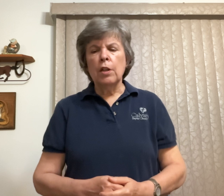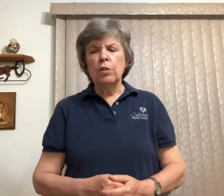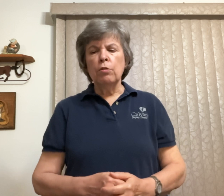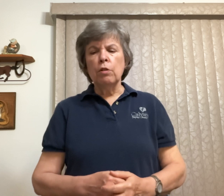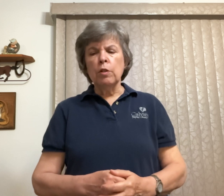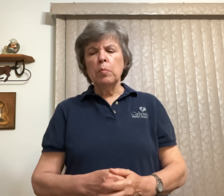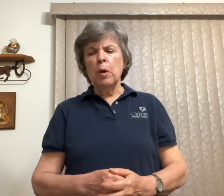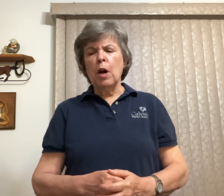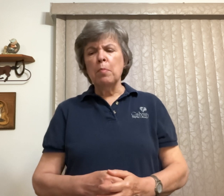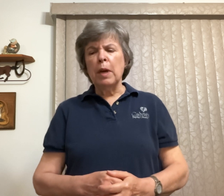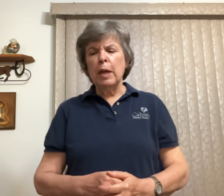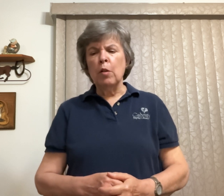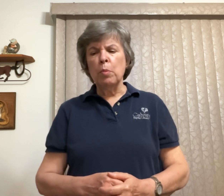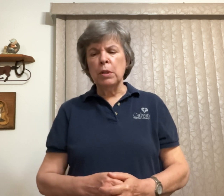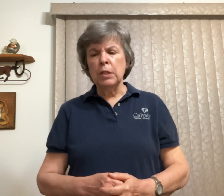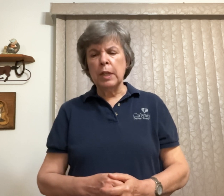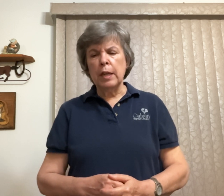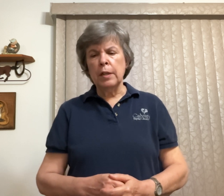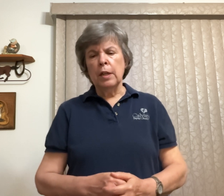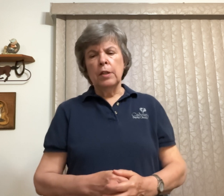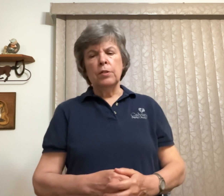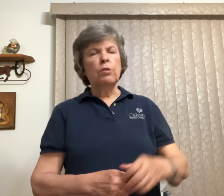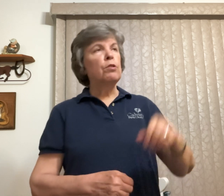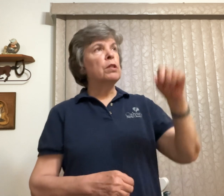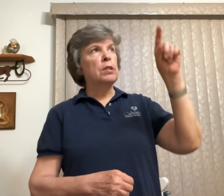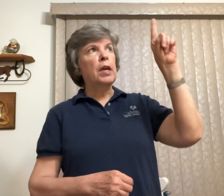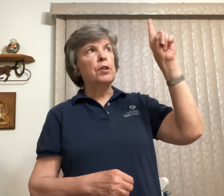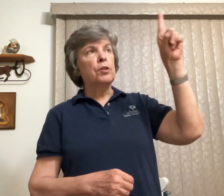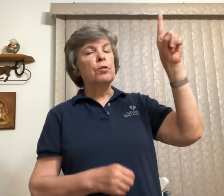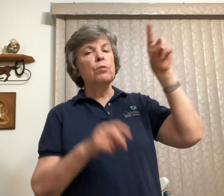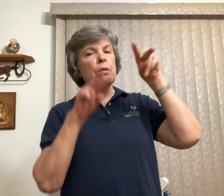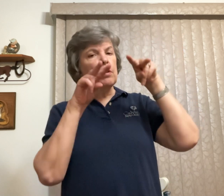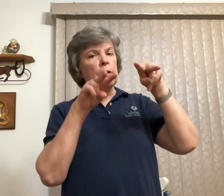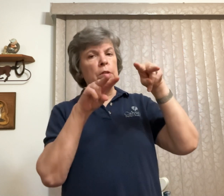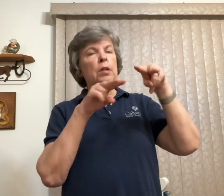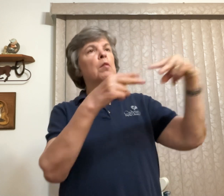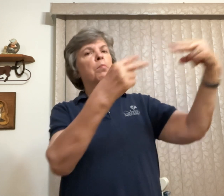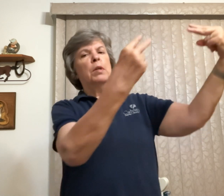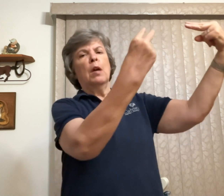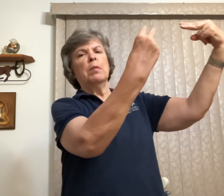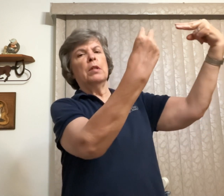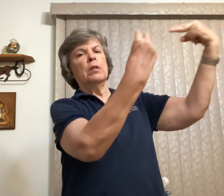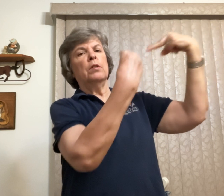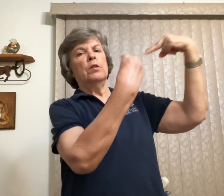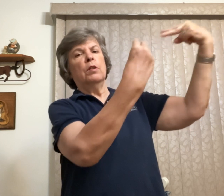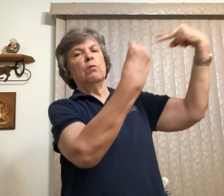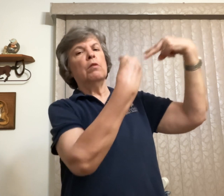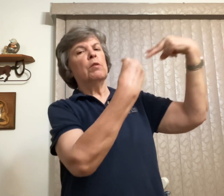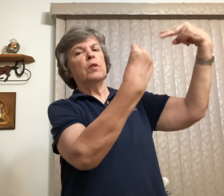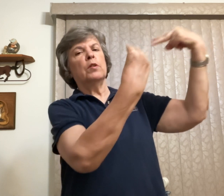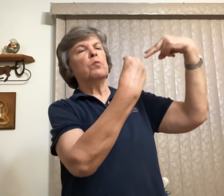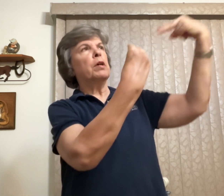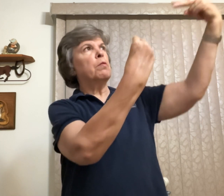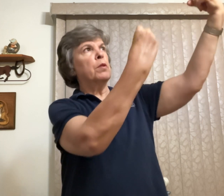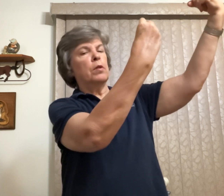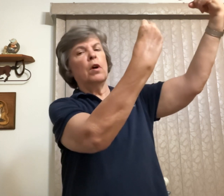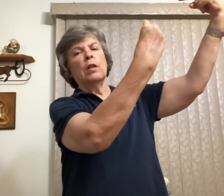You looked upon my helpless state. So you could say you looked, but I'm going to, look this way with God